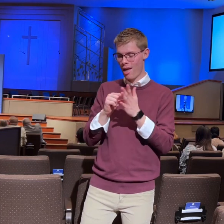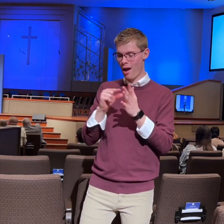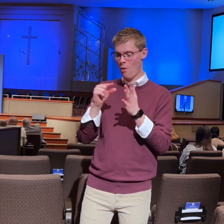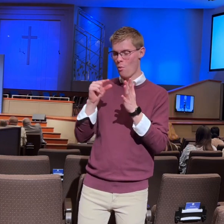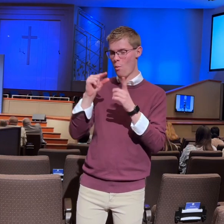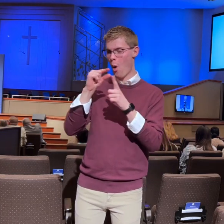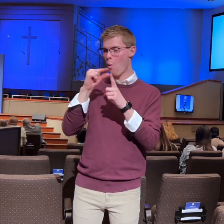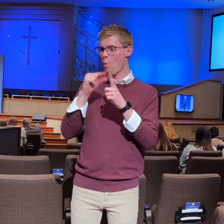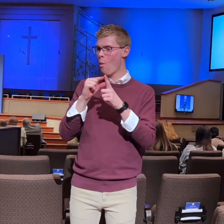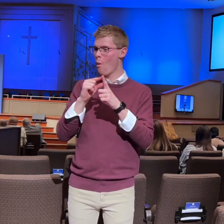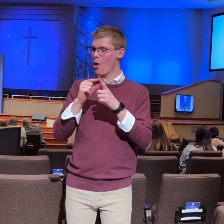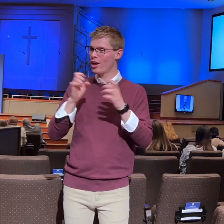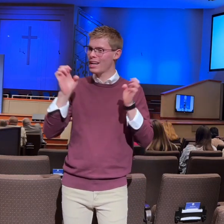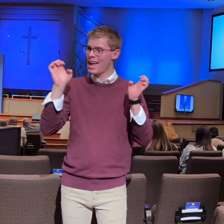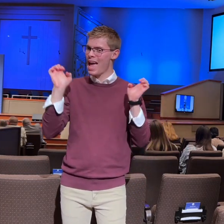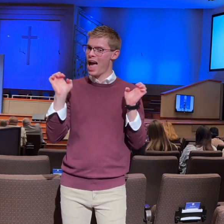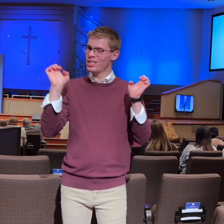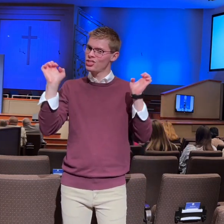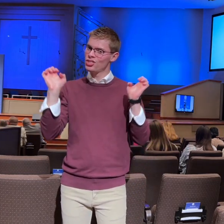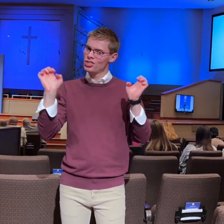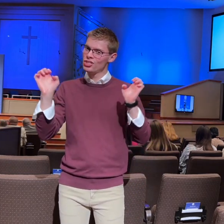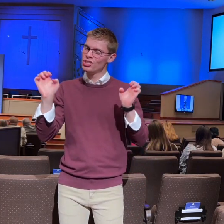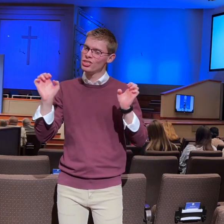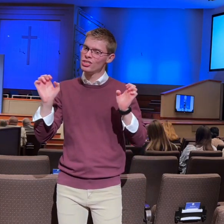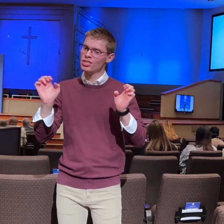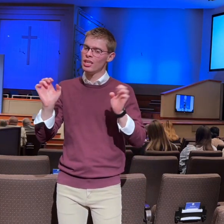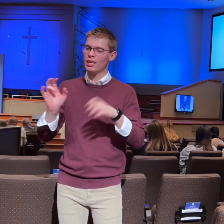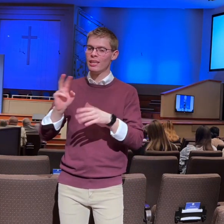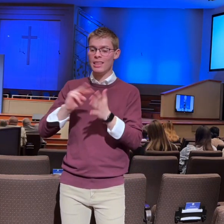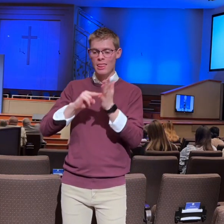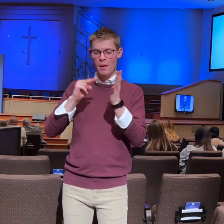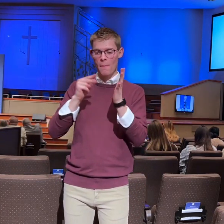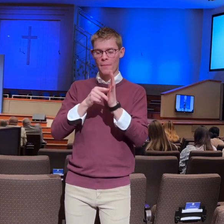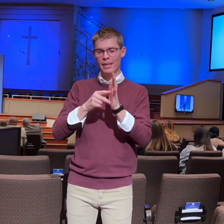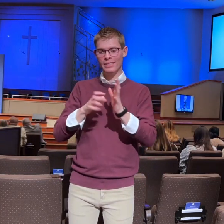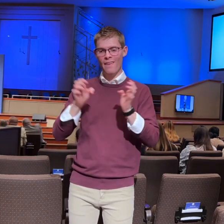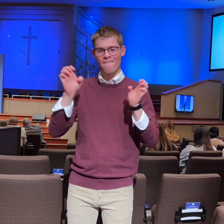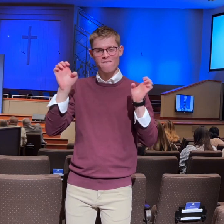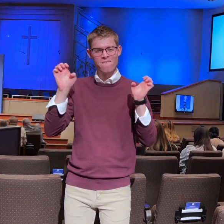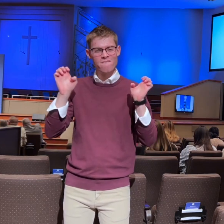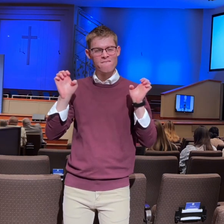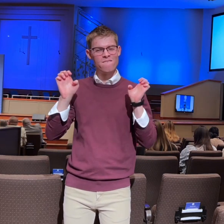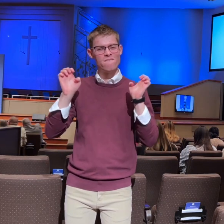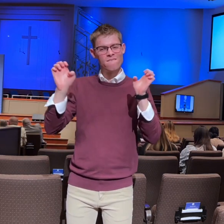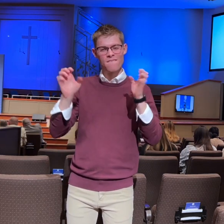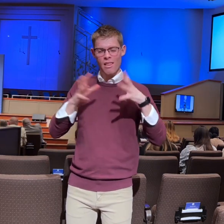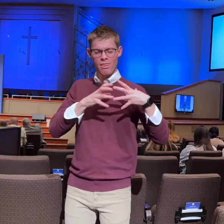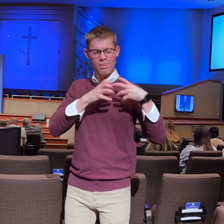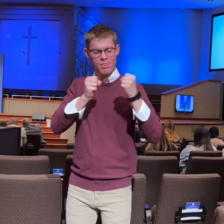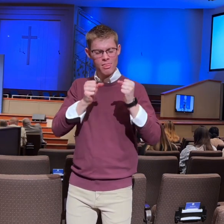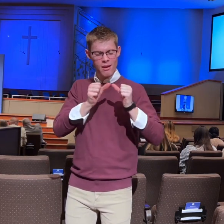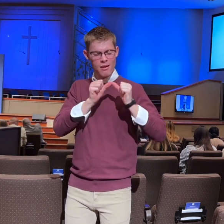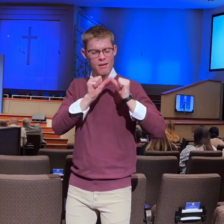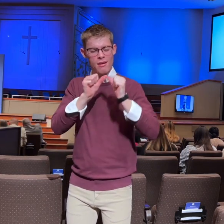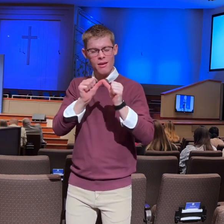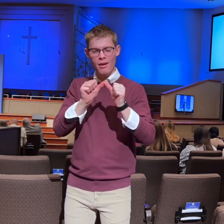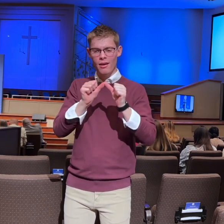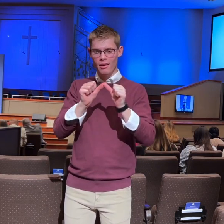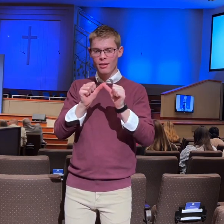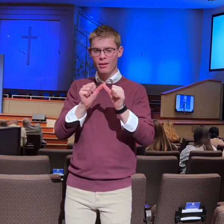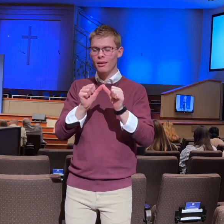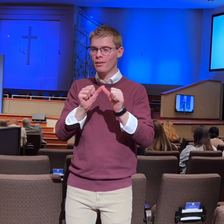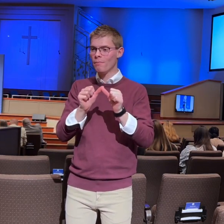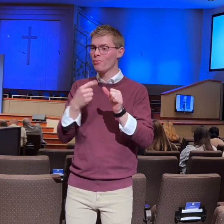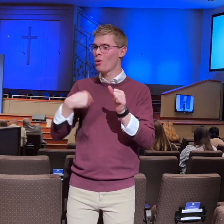is the word gymnazo. It means to vigorously work it out. It means to stay in God's word.